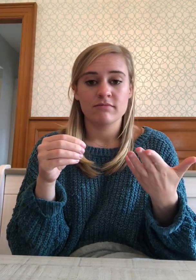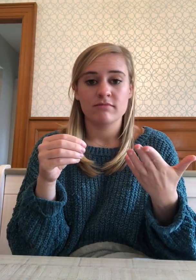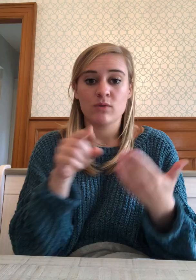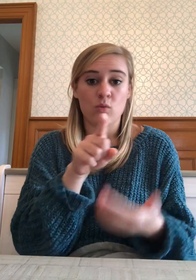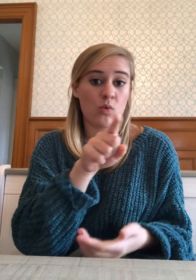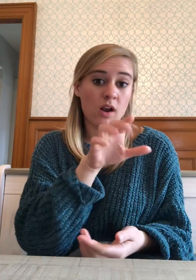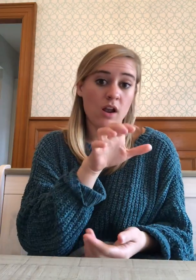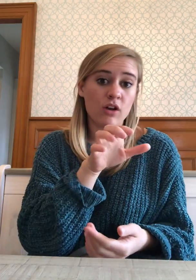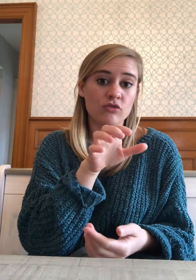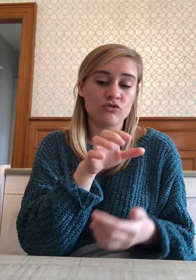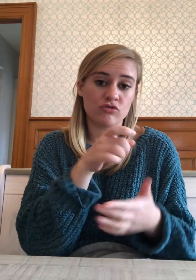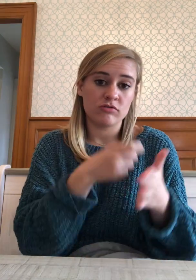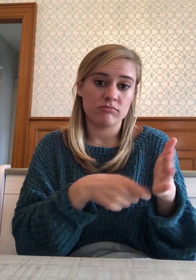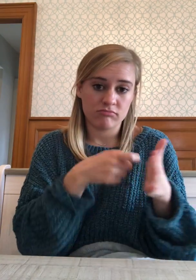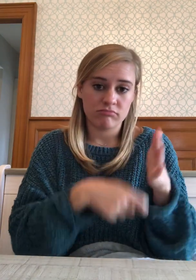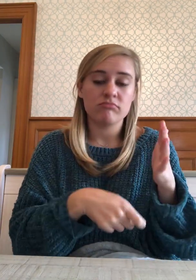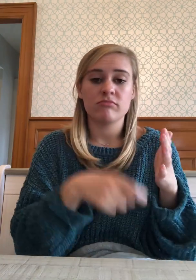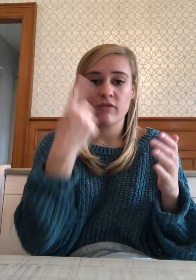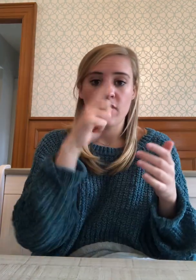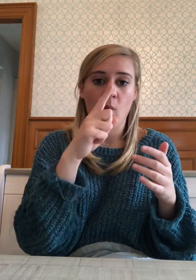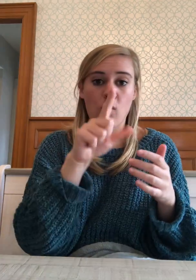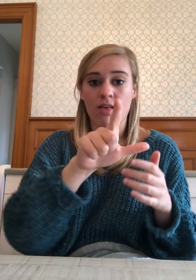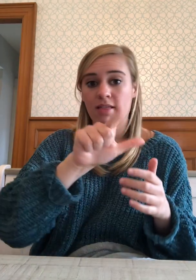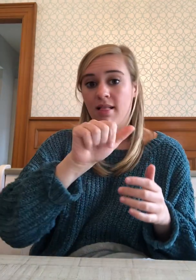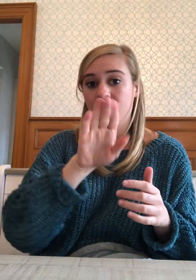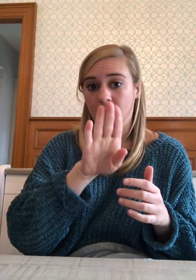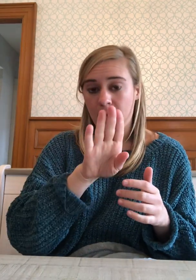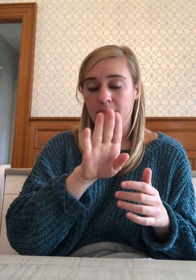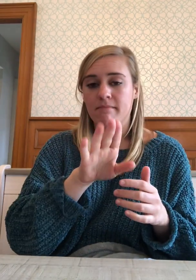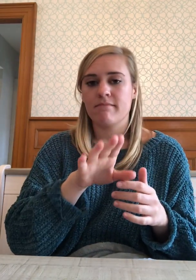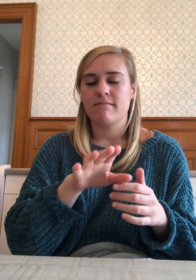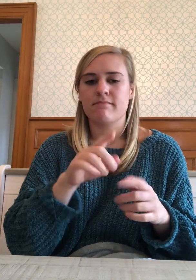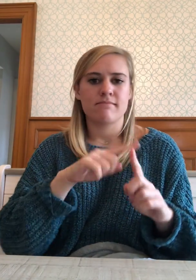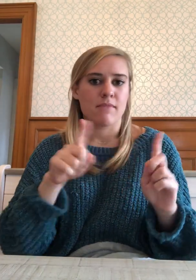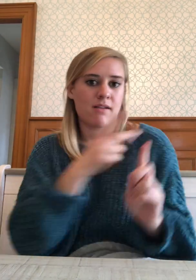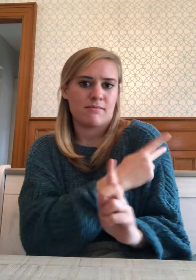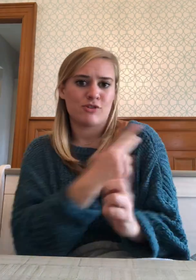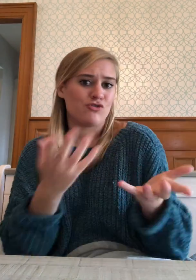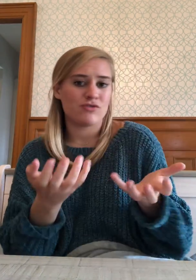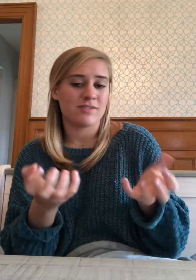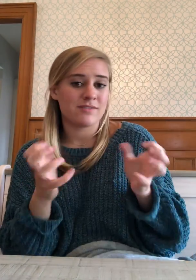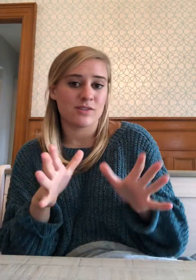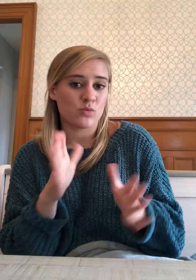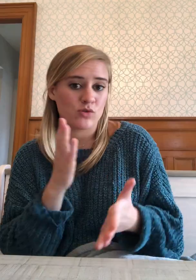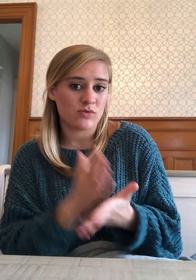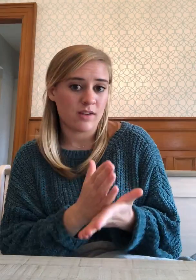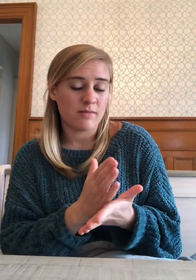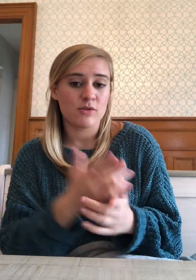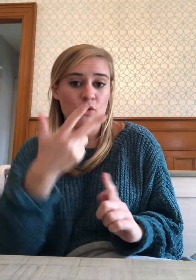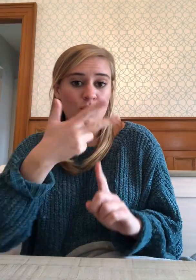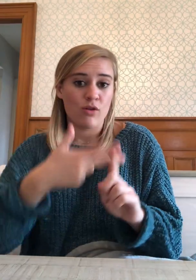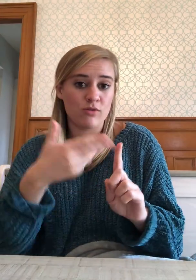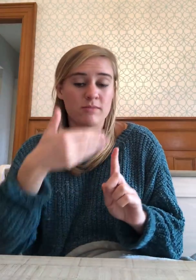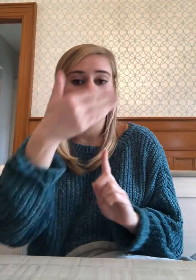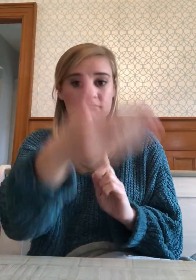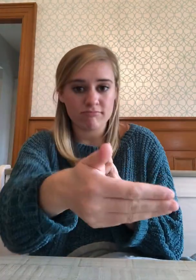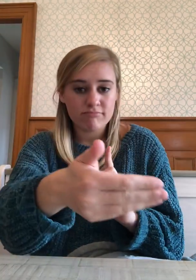bill, and the patient doesn't want to stop. They come back in 3 months, the habit is still there, and mom and dad could